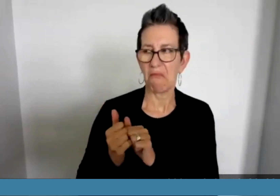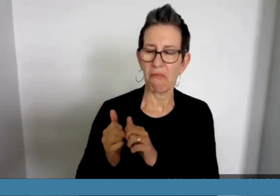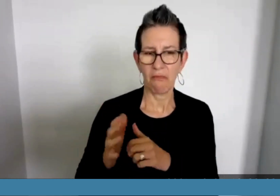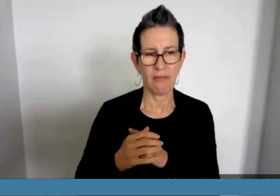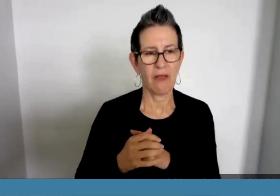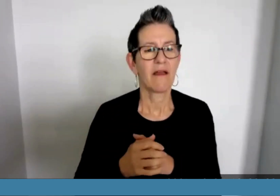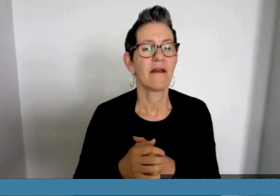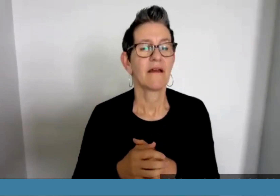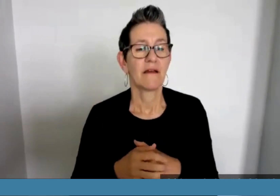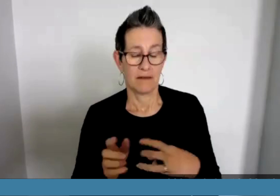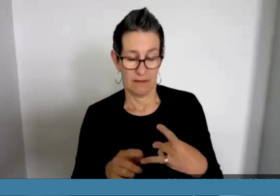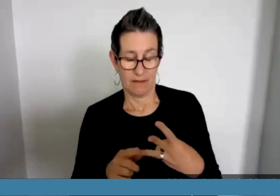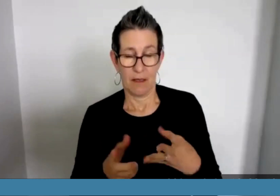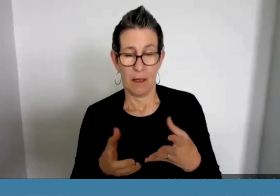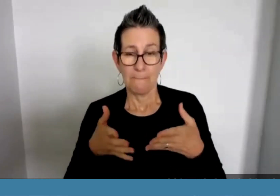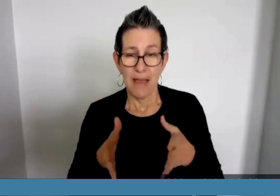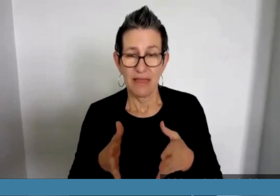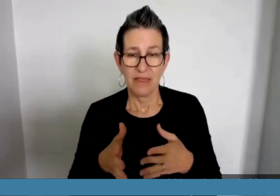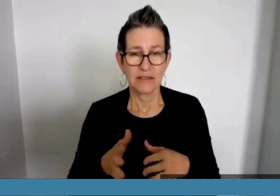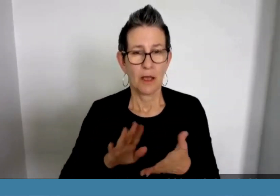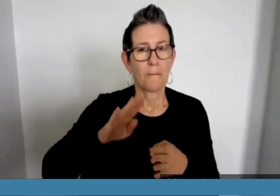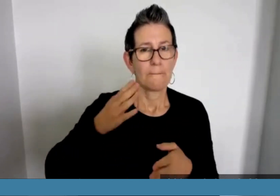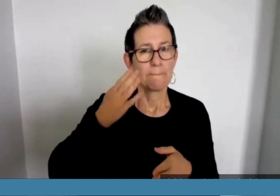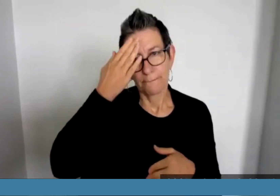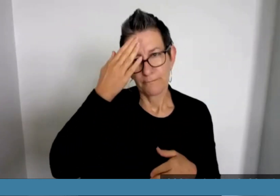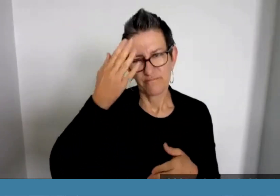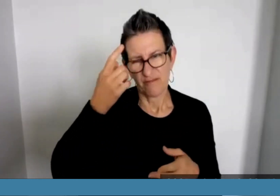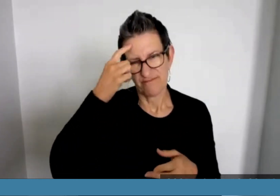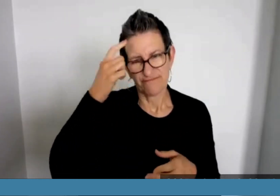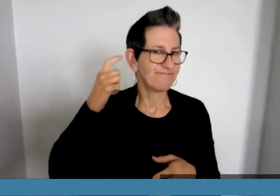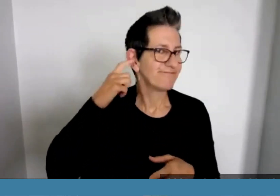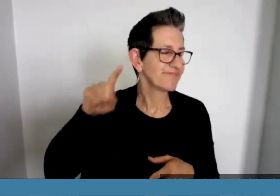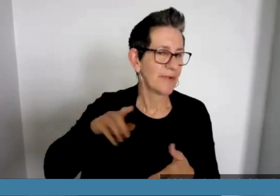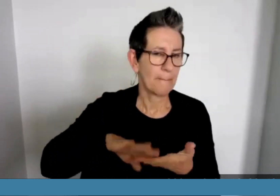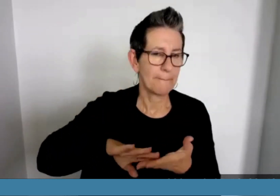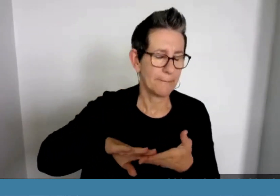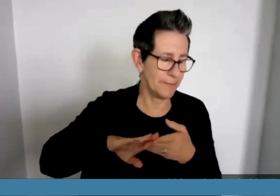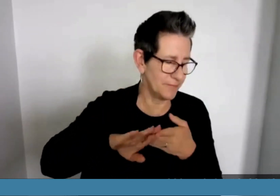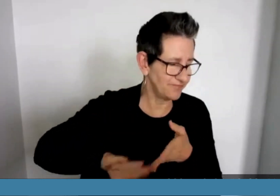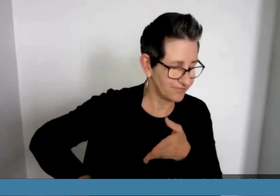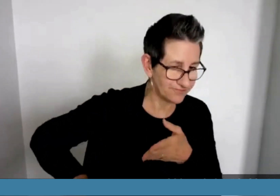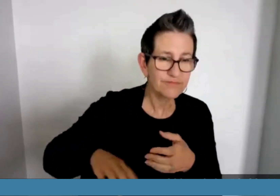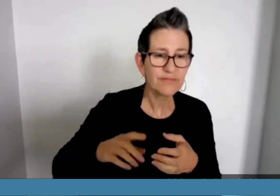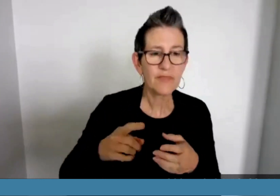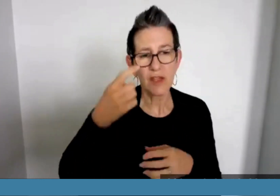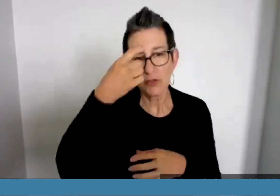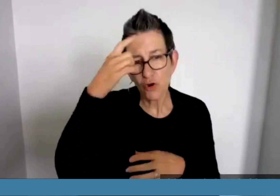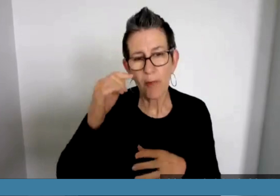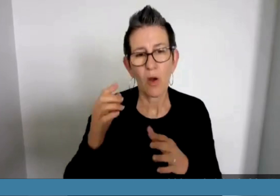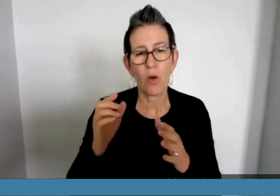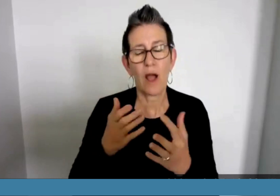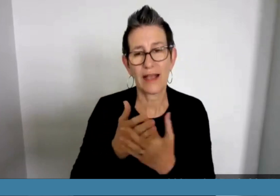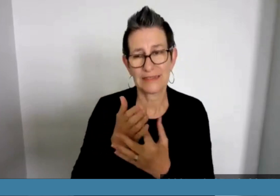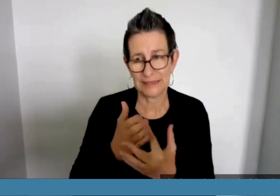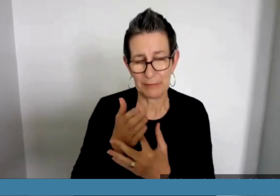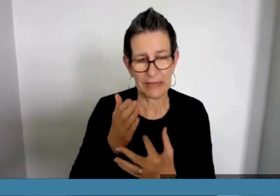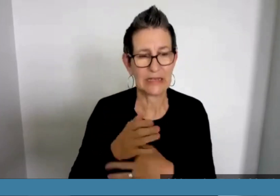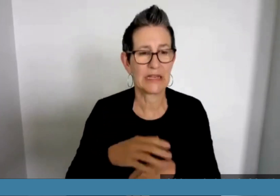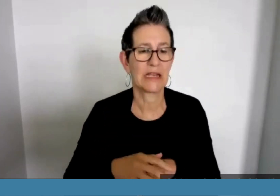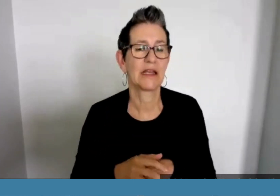methods that overlook trauma or accessibility, or another red flag would be describing systems rather than